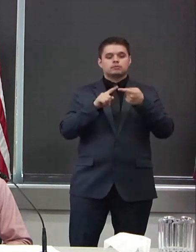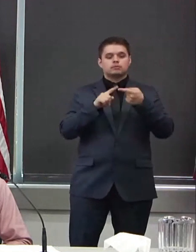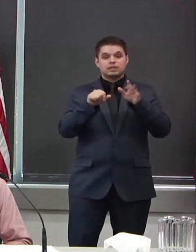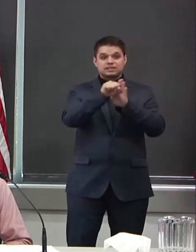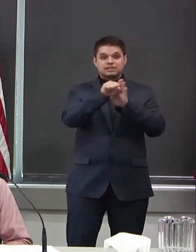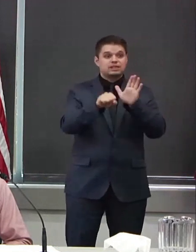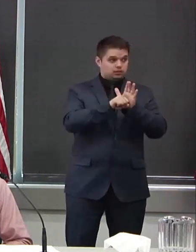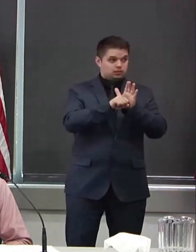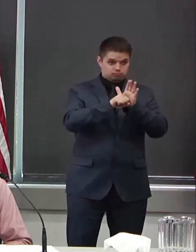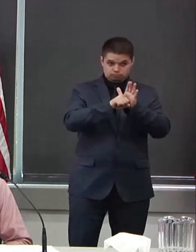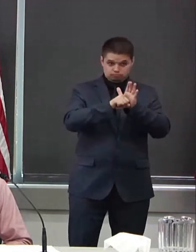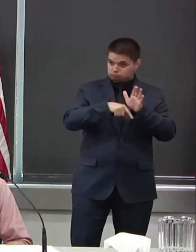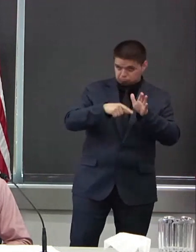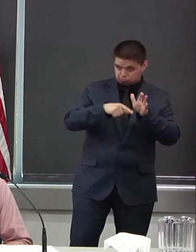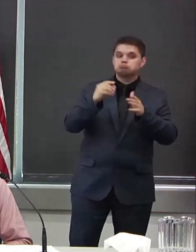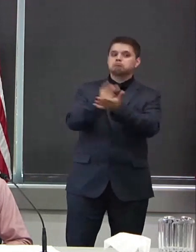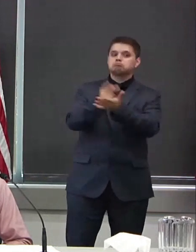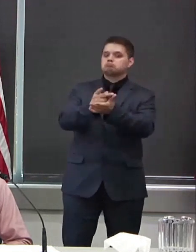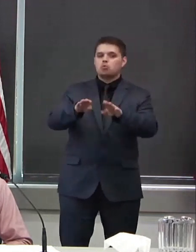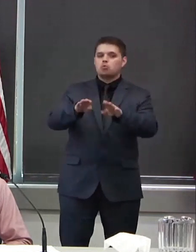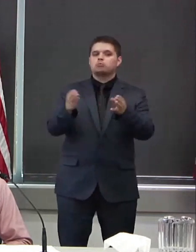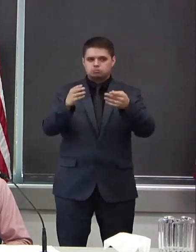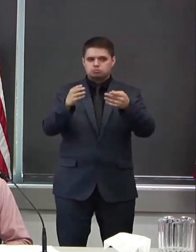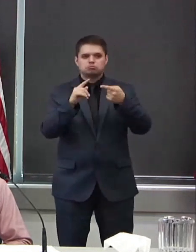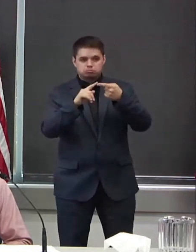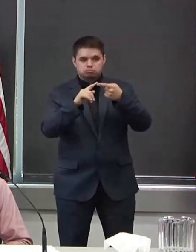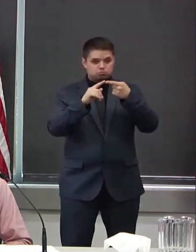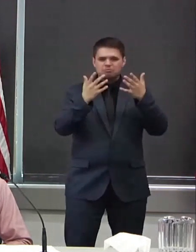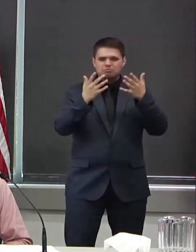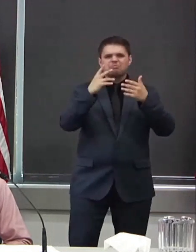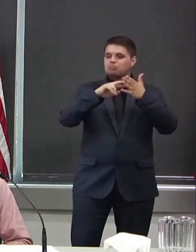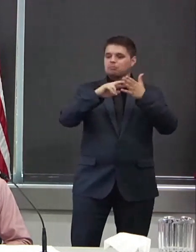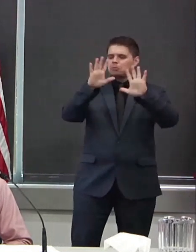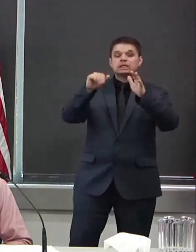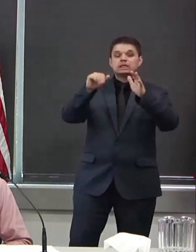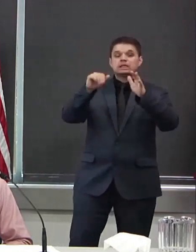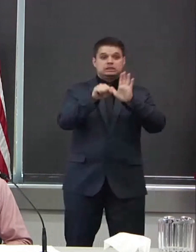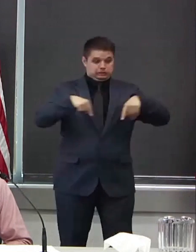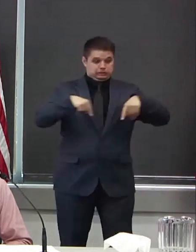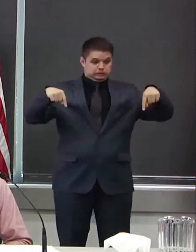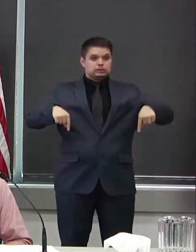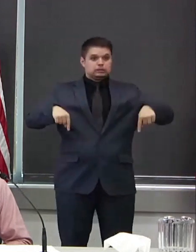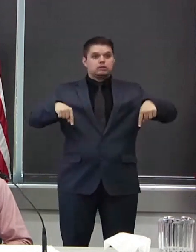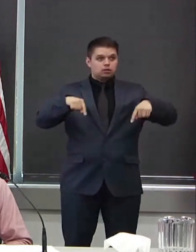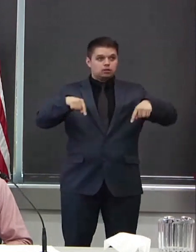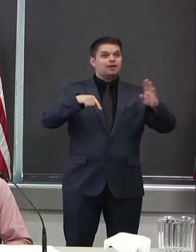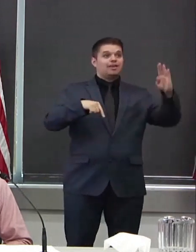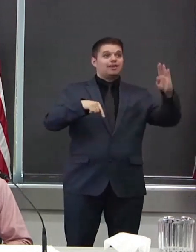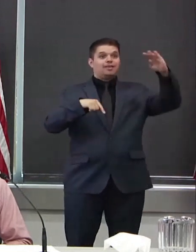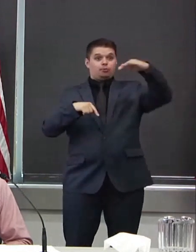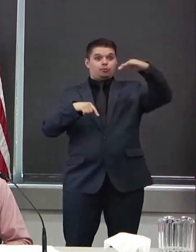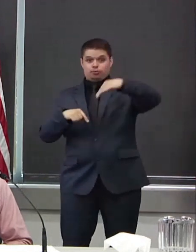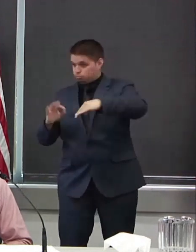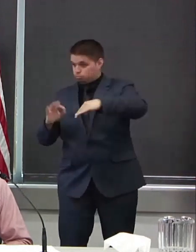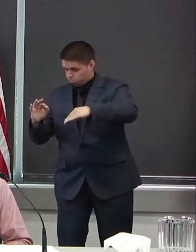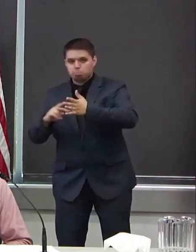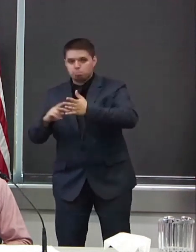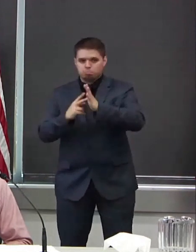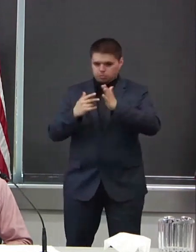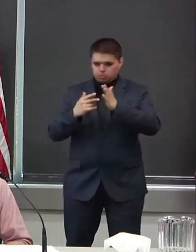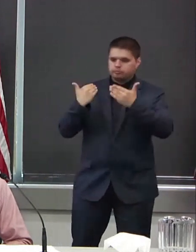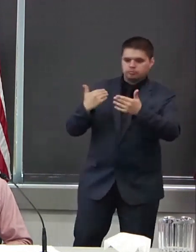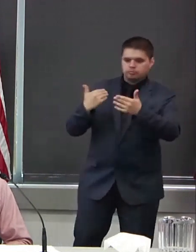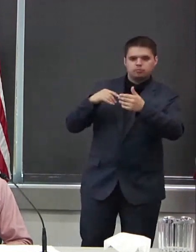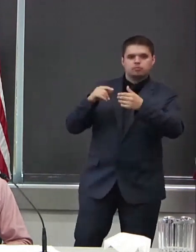leading indicator, the evidence of declining transmission of COVID-19 as shown by a drop in percentage of people coming to our emergency